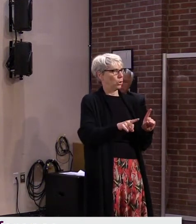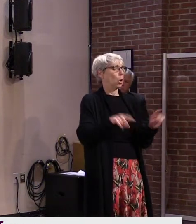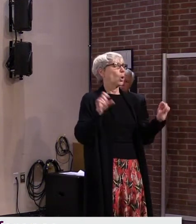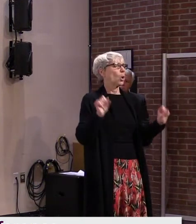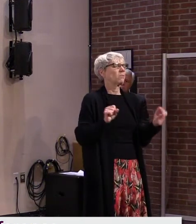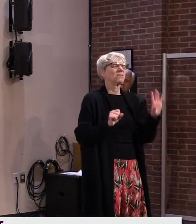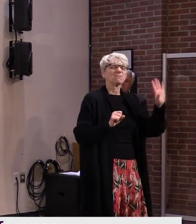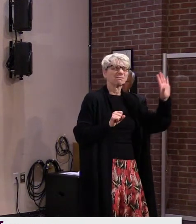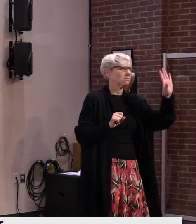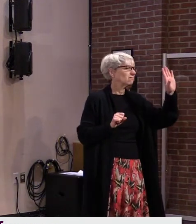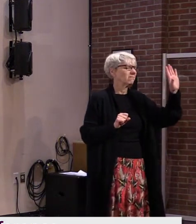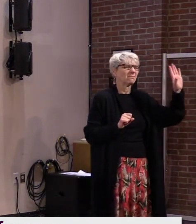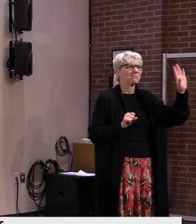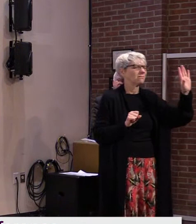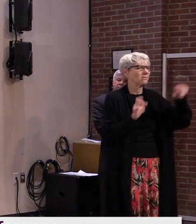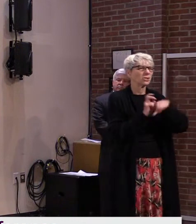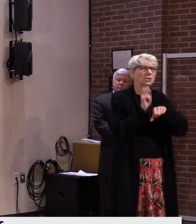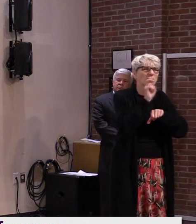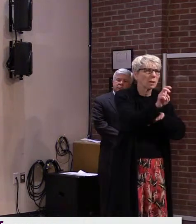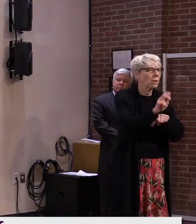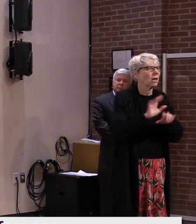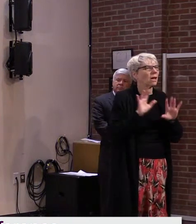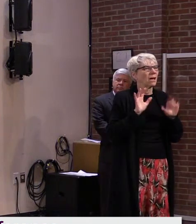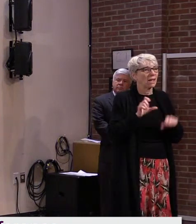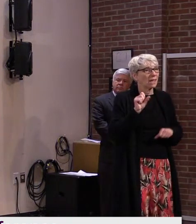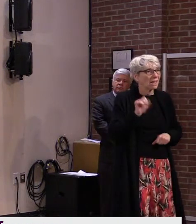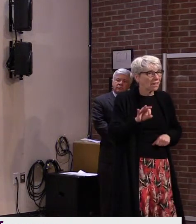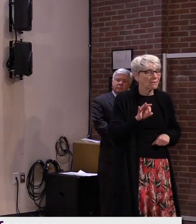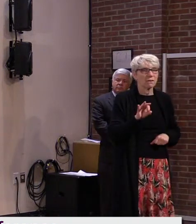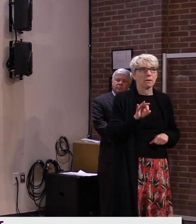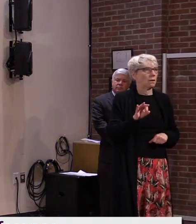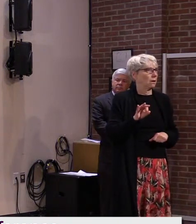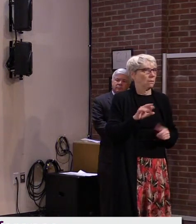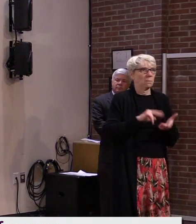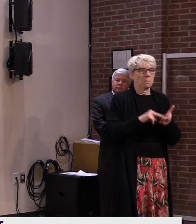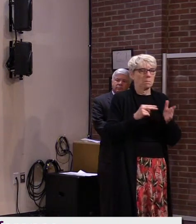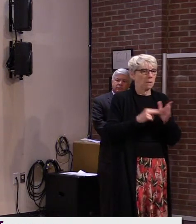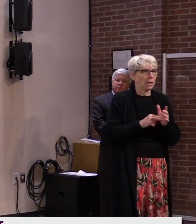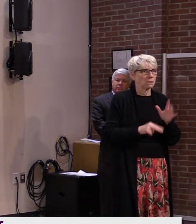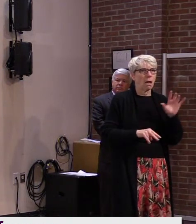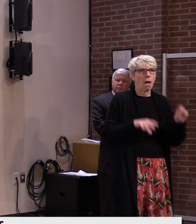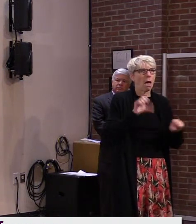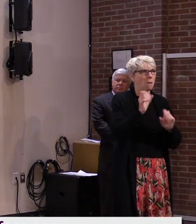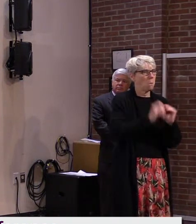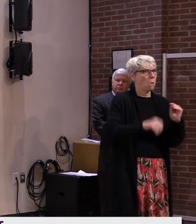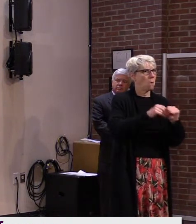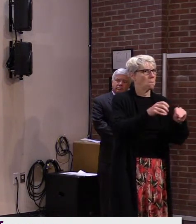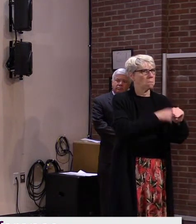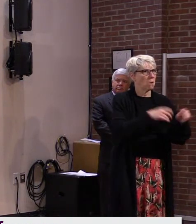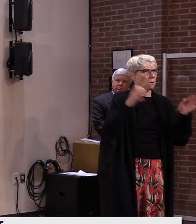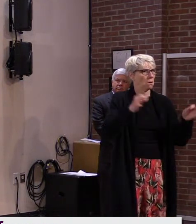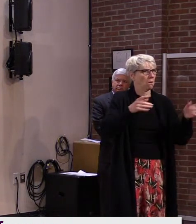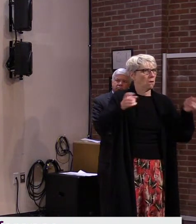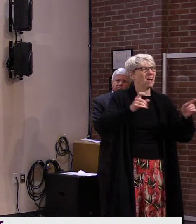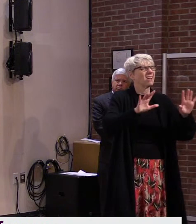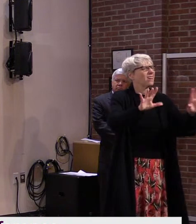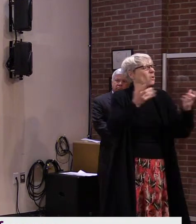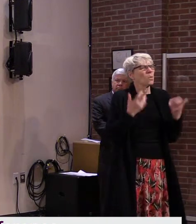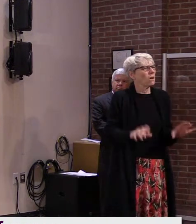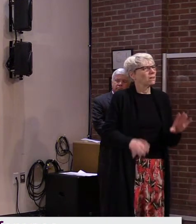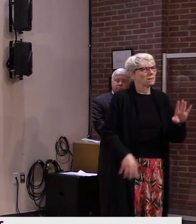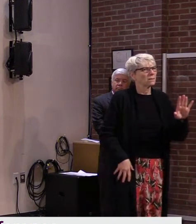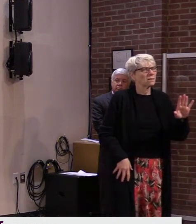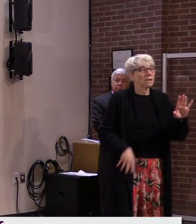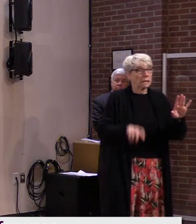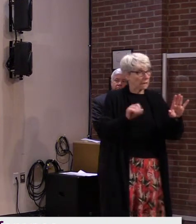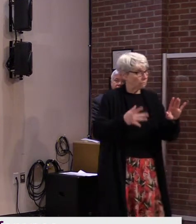would just lead to other steps that we're not willing to take right now. We don't think they're necessary. If we did,